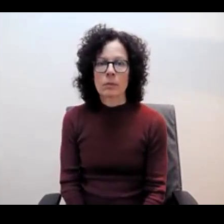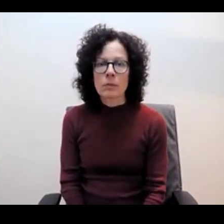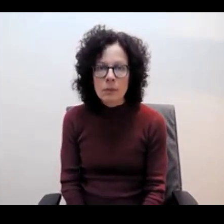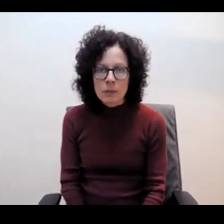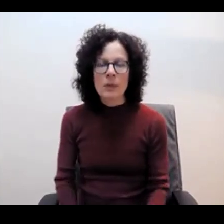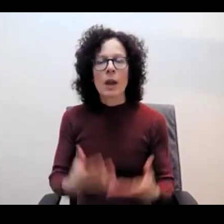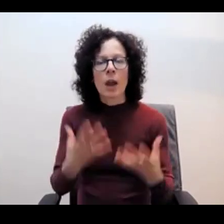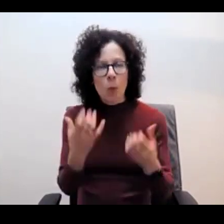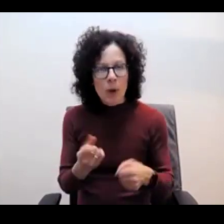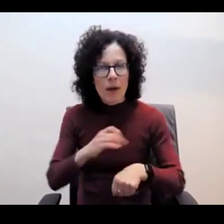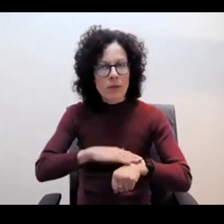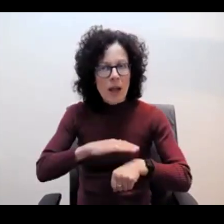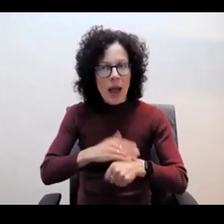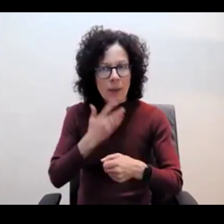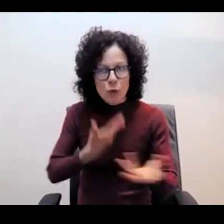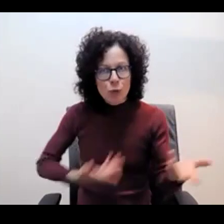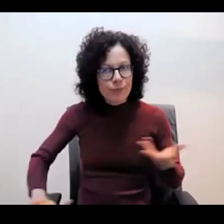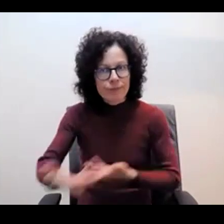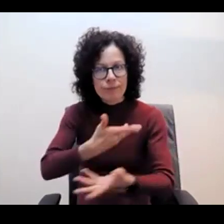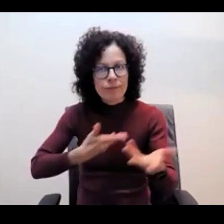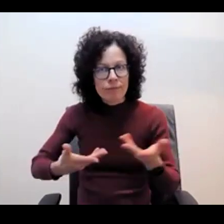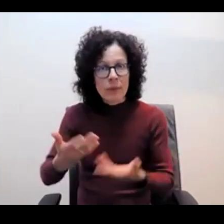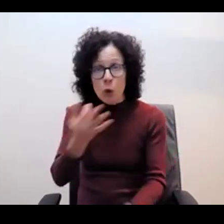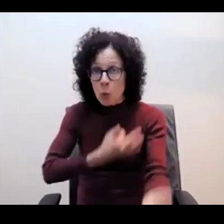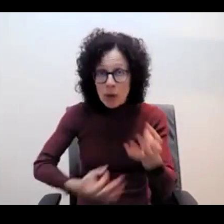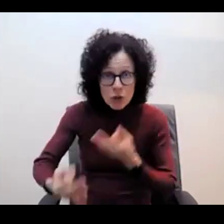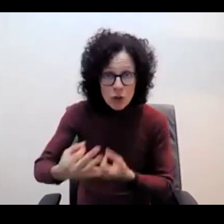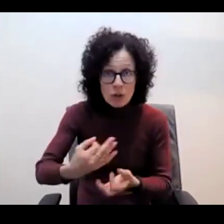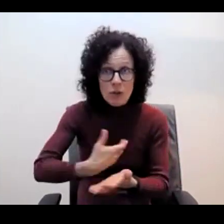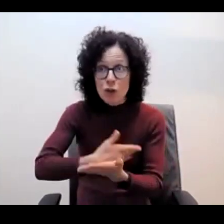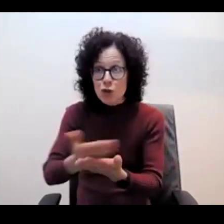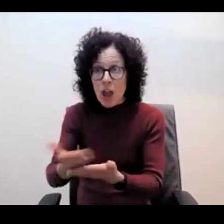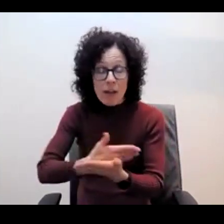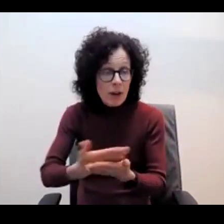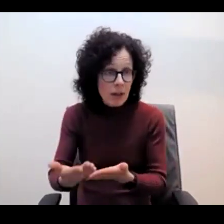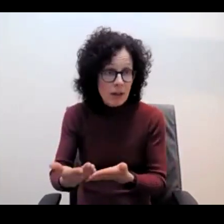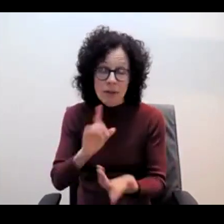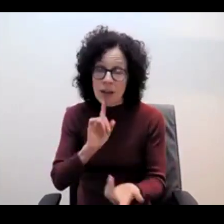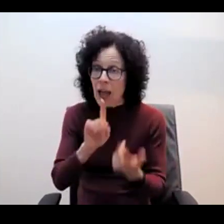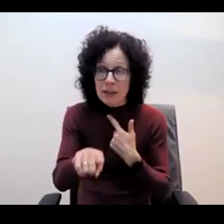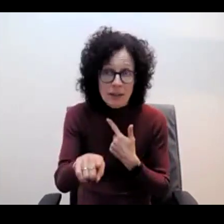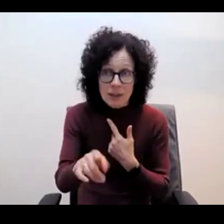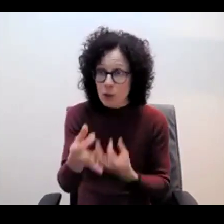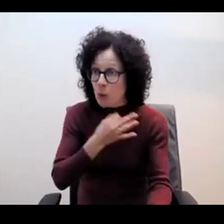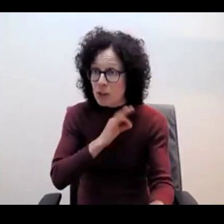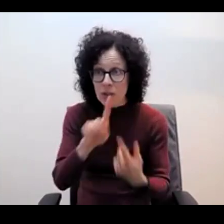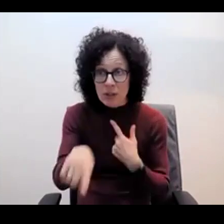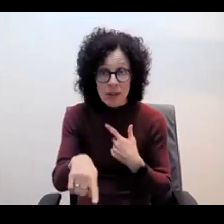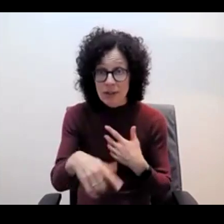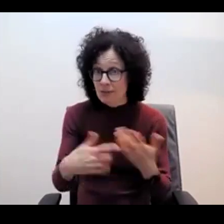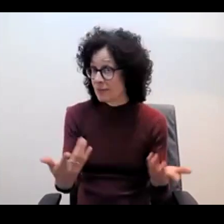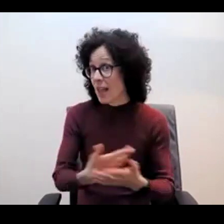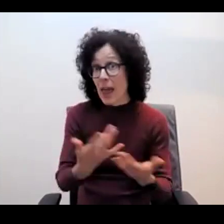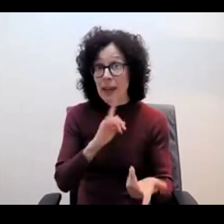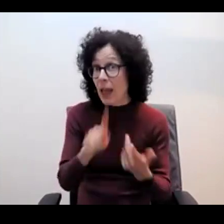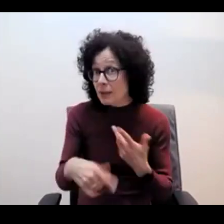time for sharing, for questions, for answers. If we have any answers, it